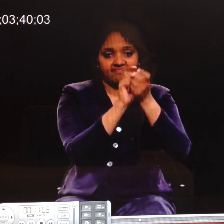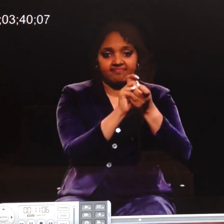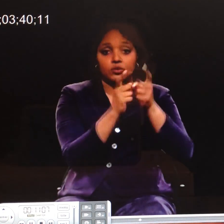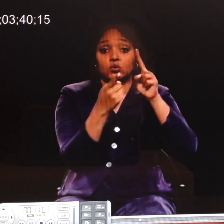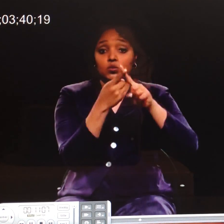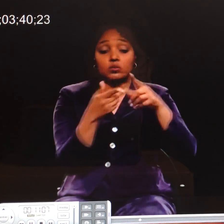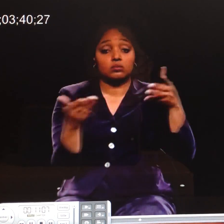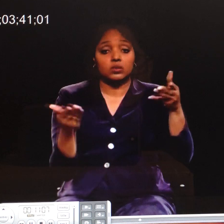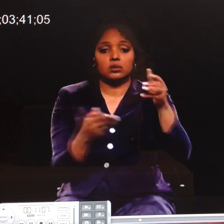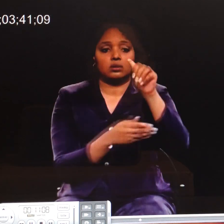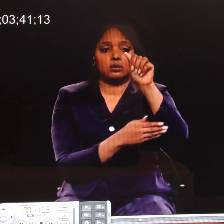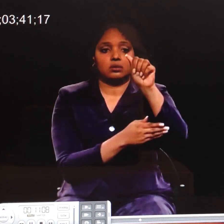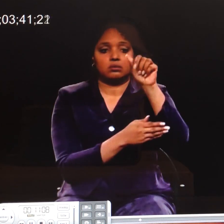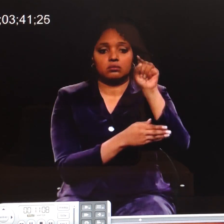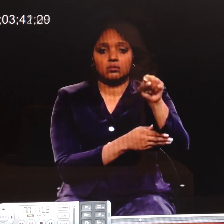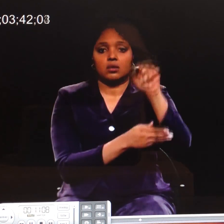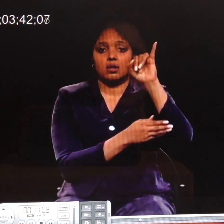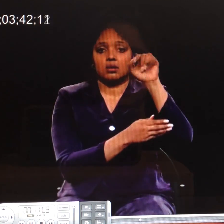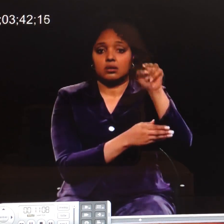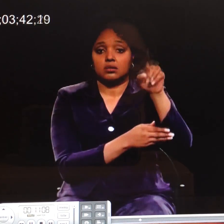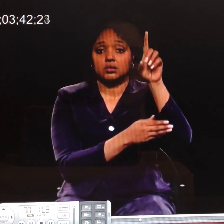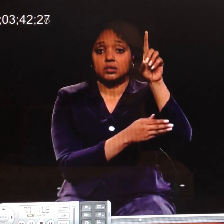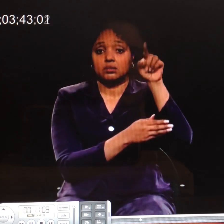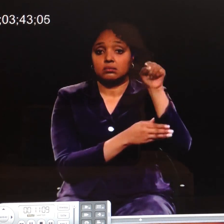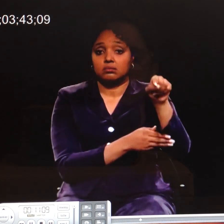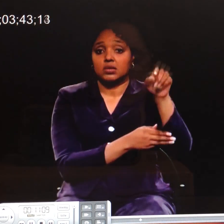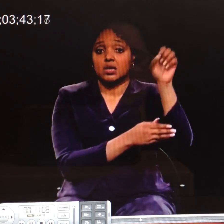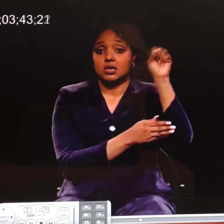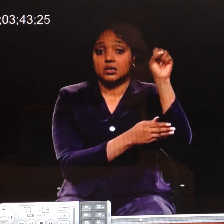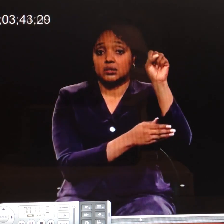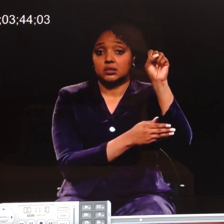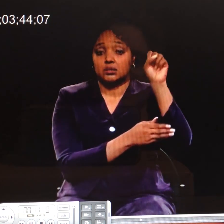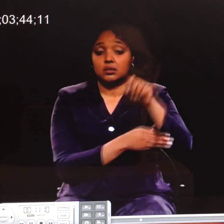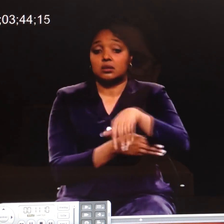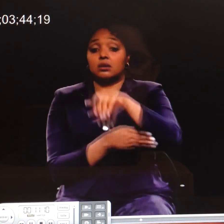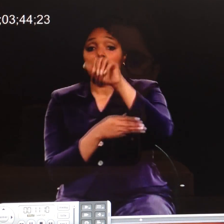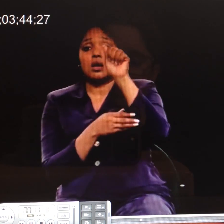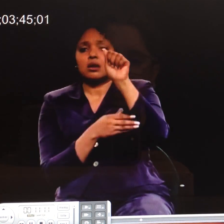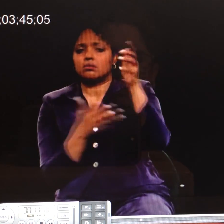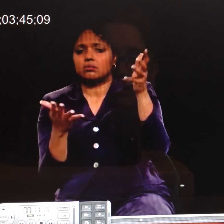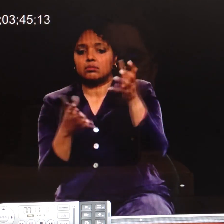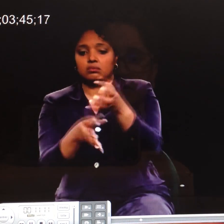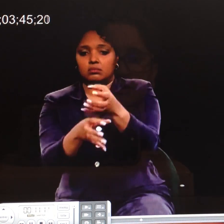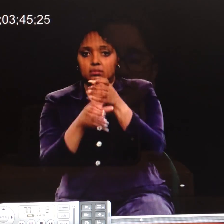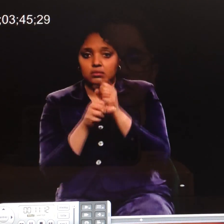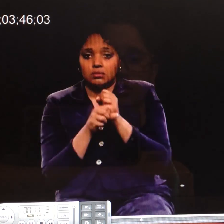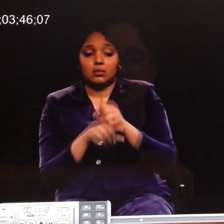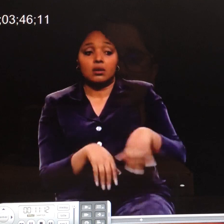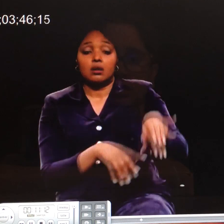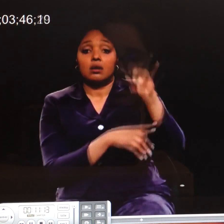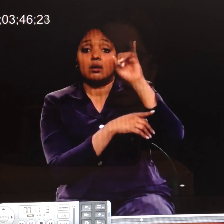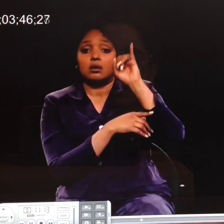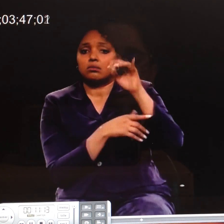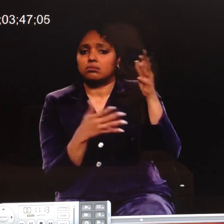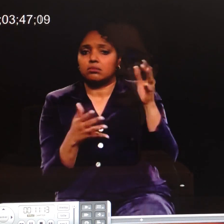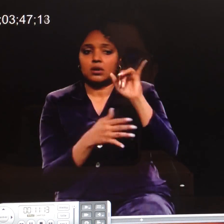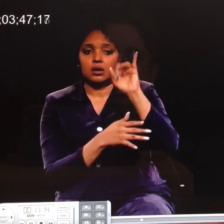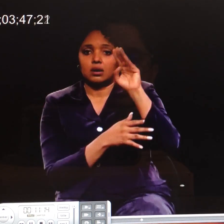name from GRIDS to what we know now as AIDS. And that stands for